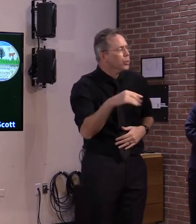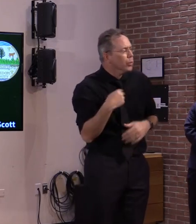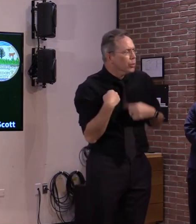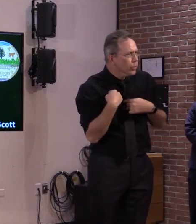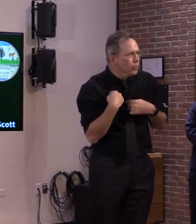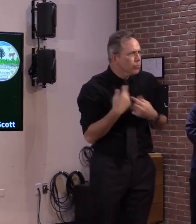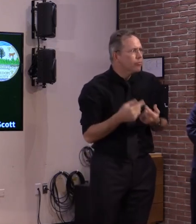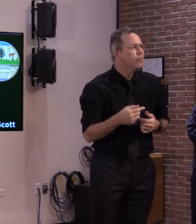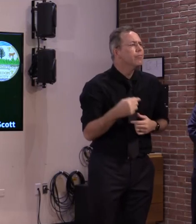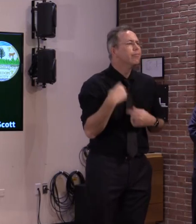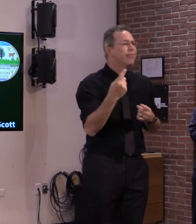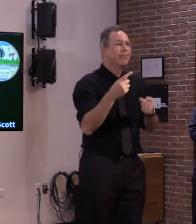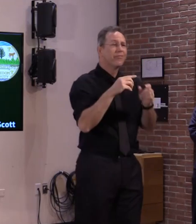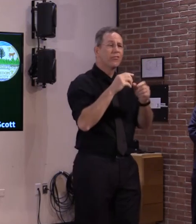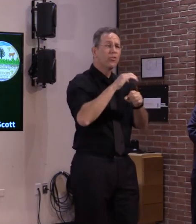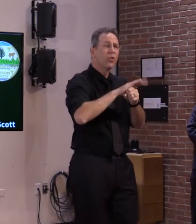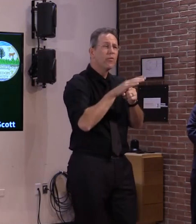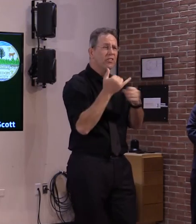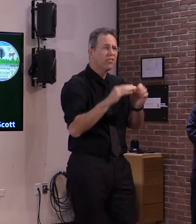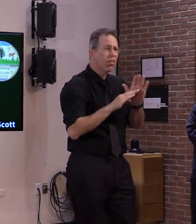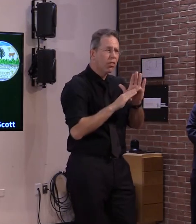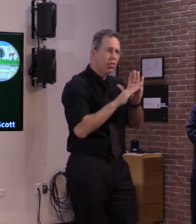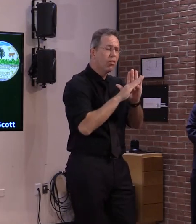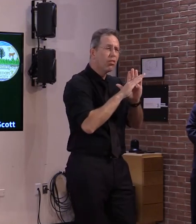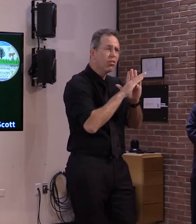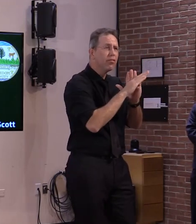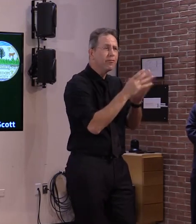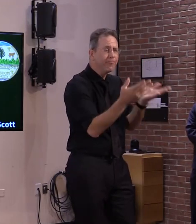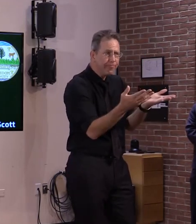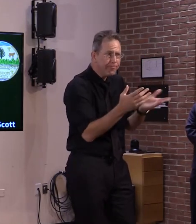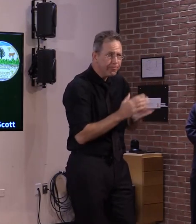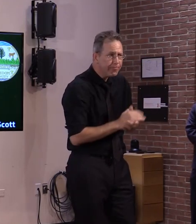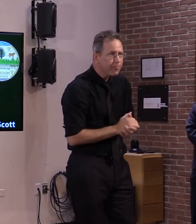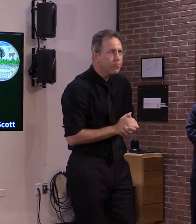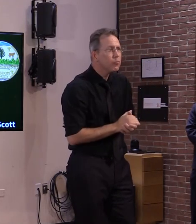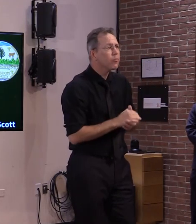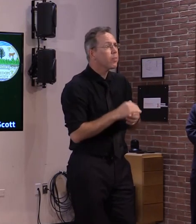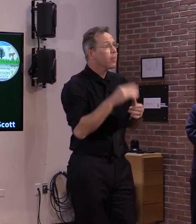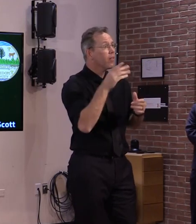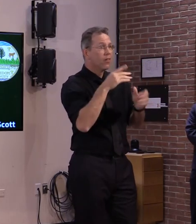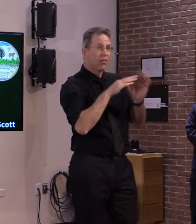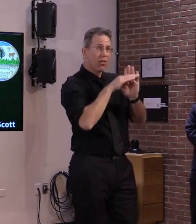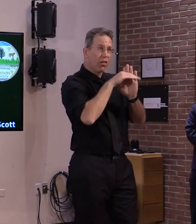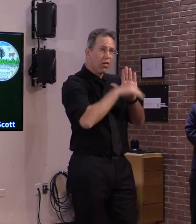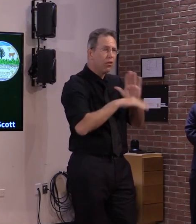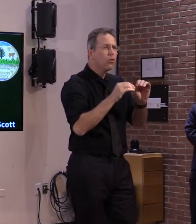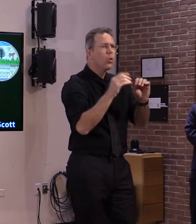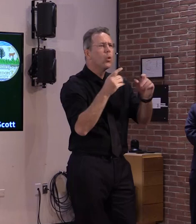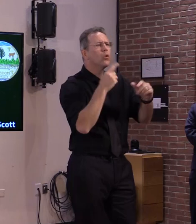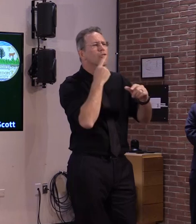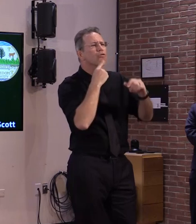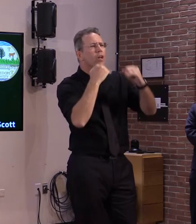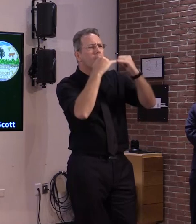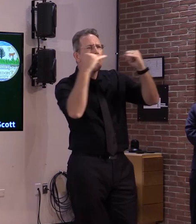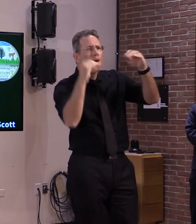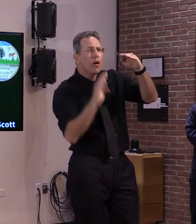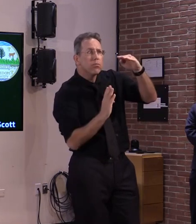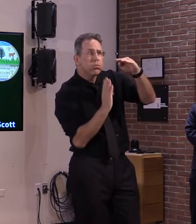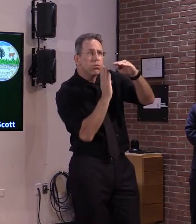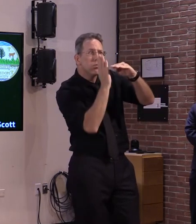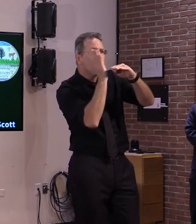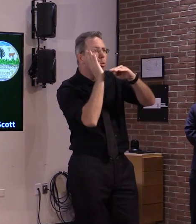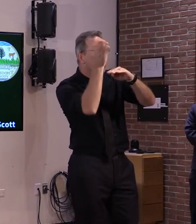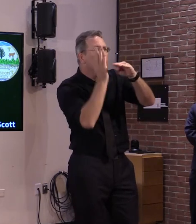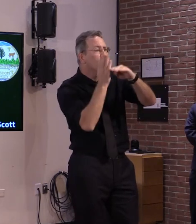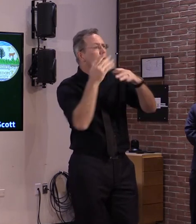low and we haven't approached any of the warning flags we've set, I'm still concerned.